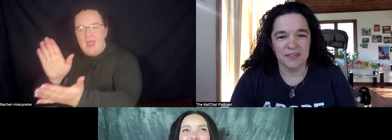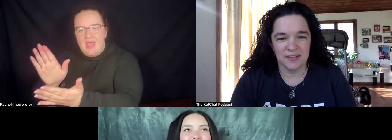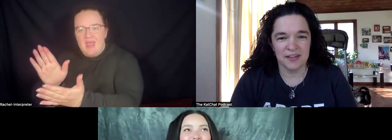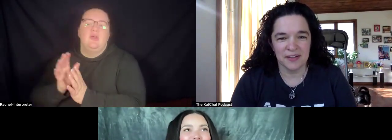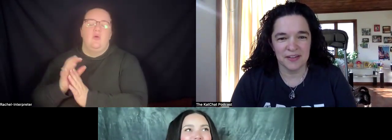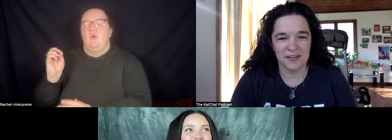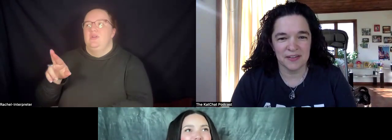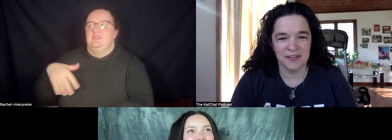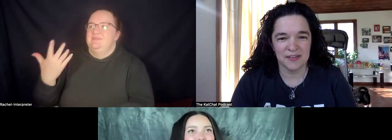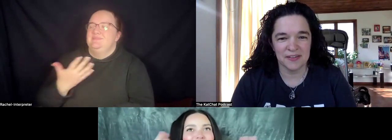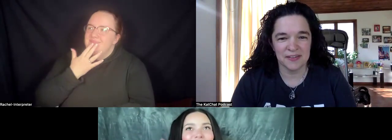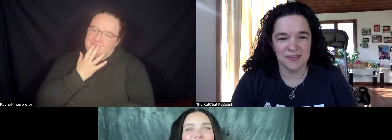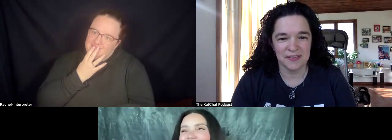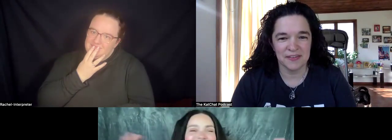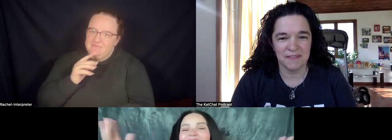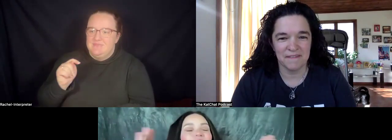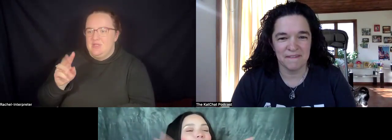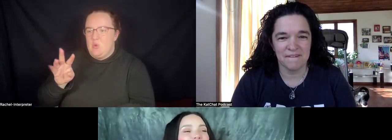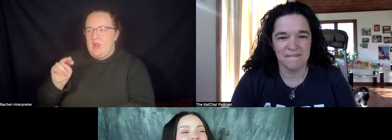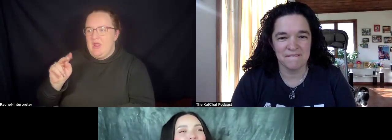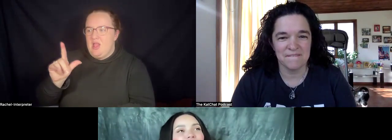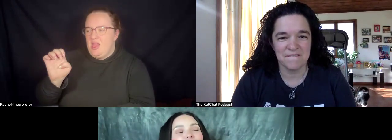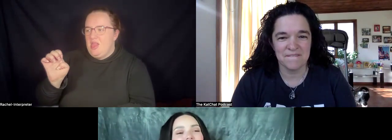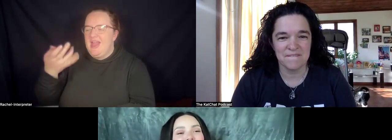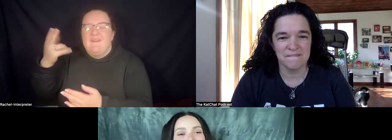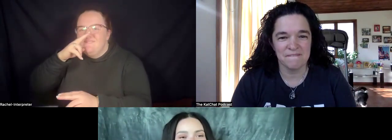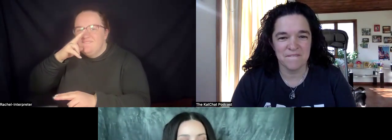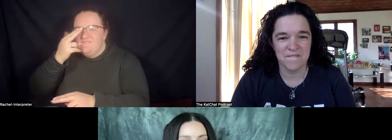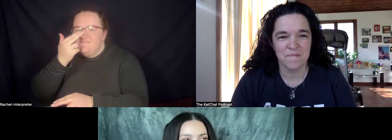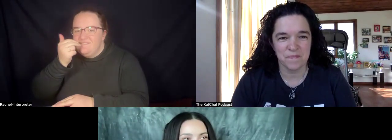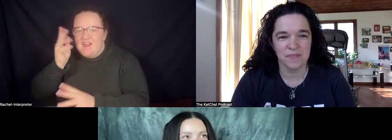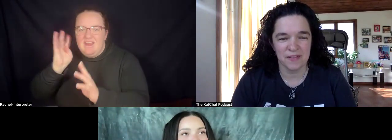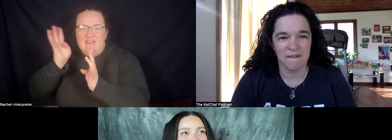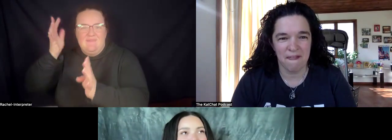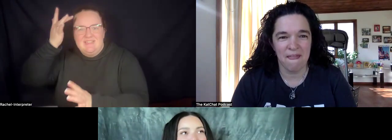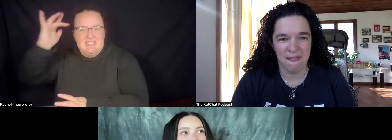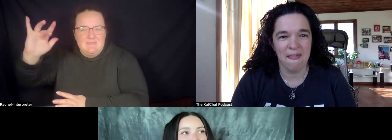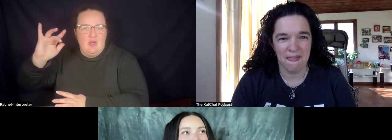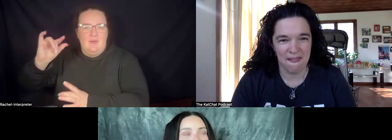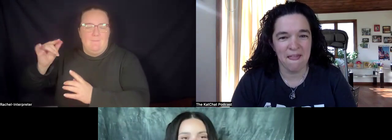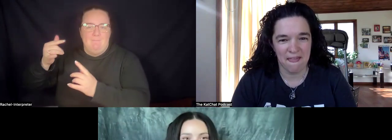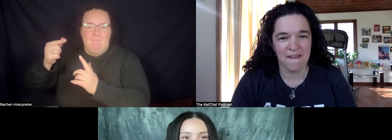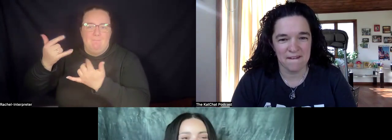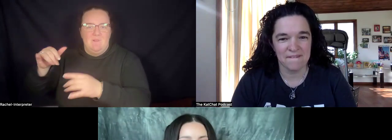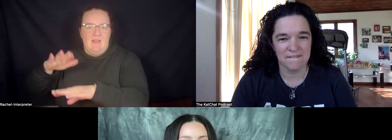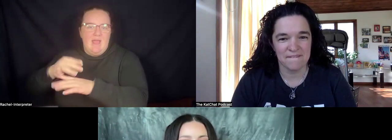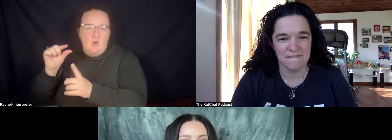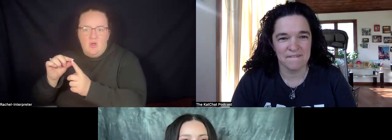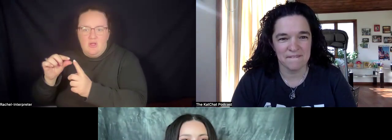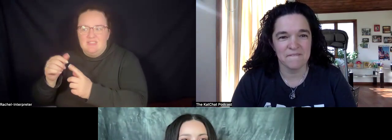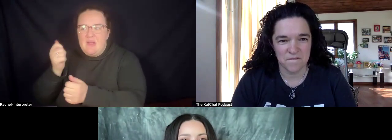I don't know, twinkle. It was so clever. Every single detail had been thought